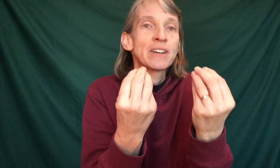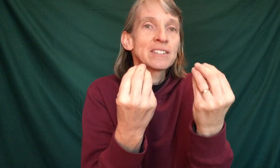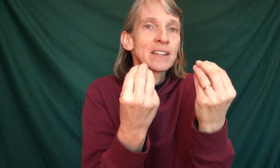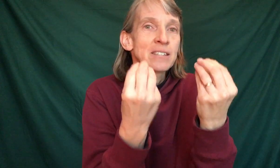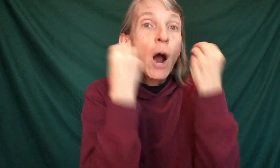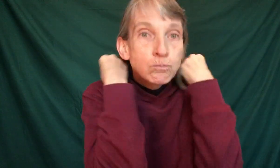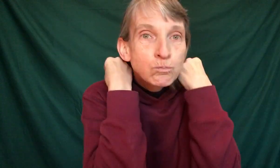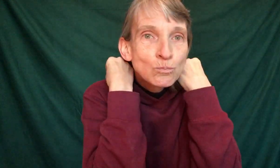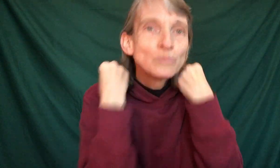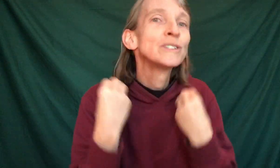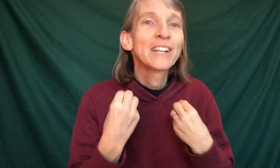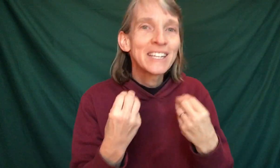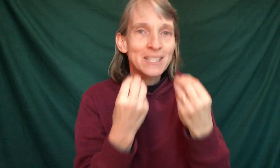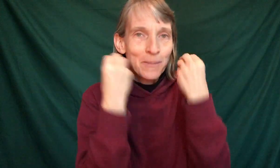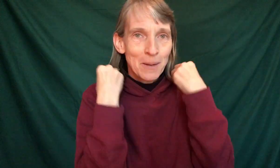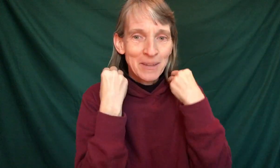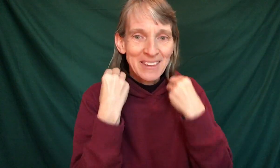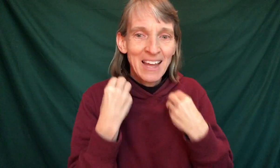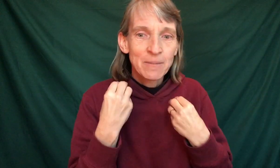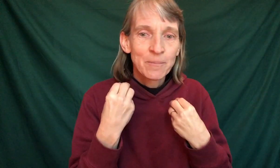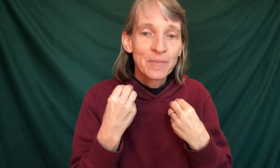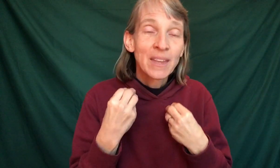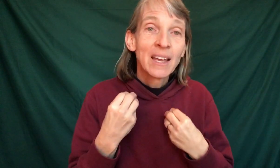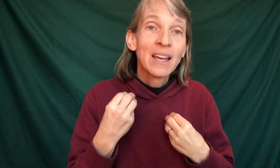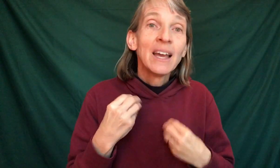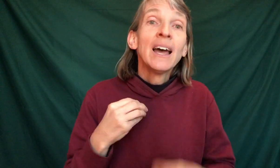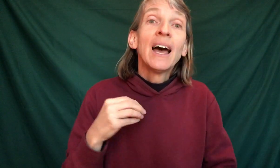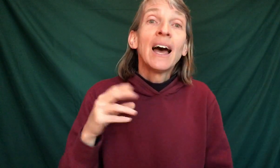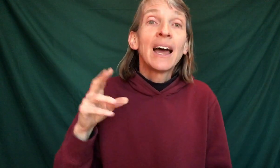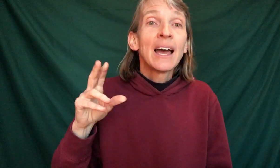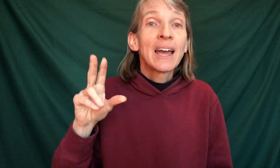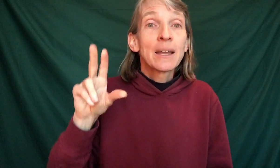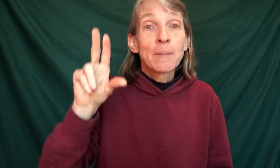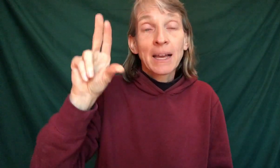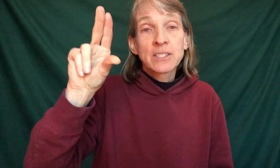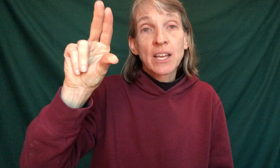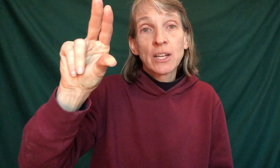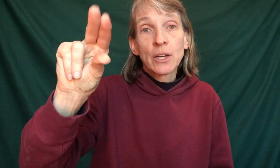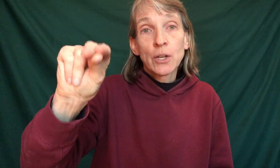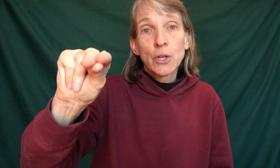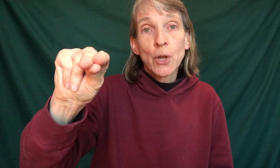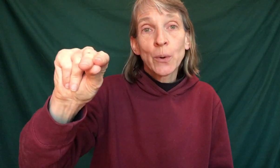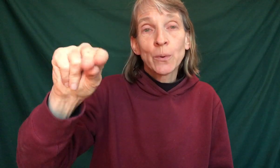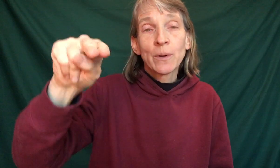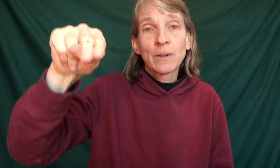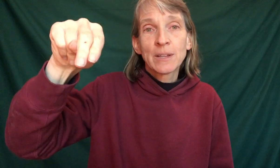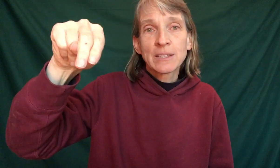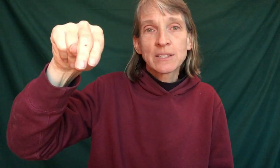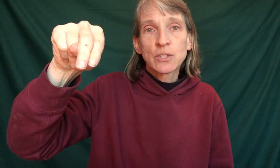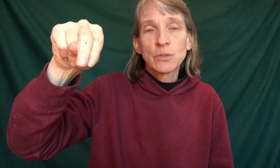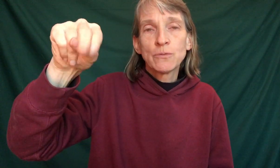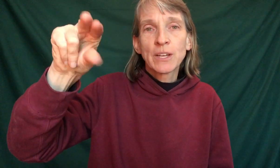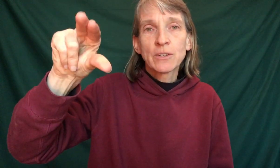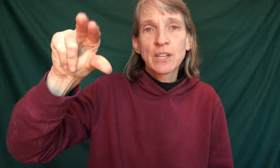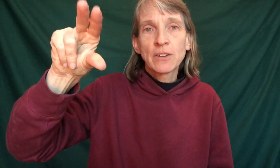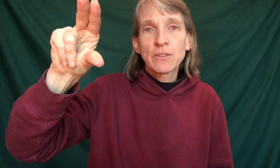face like this. You're going to eat something up like that. And Max said, no. That's two fingers and your